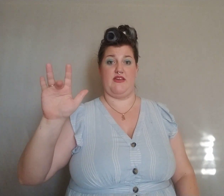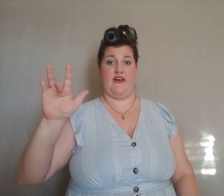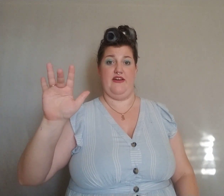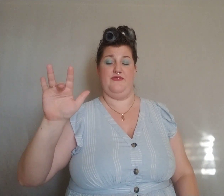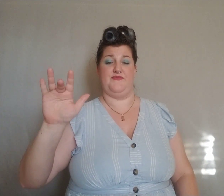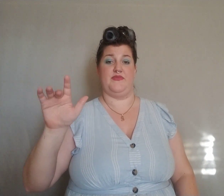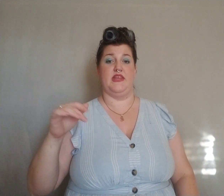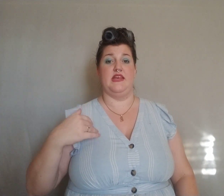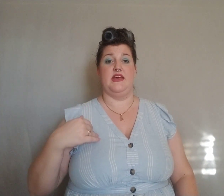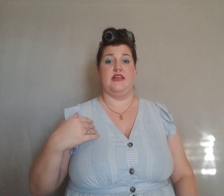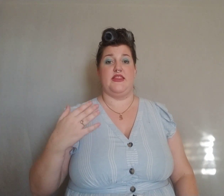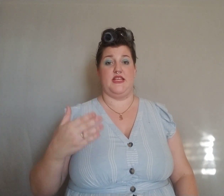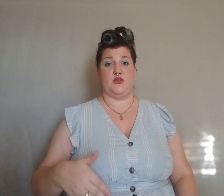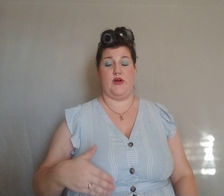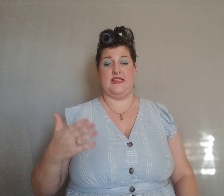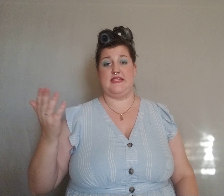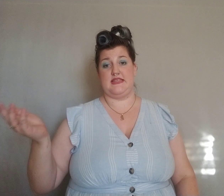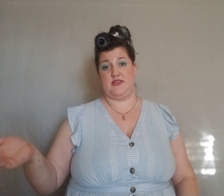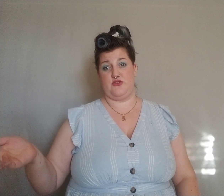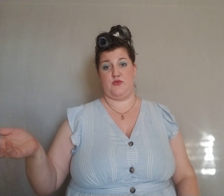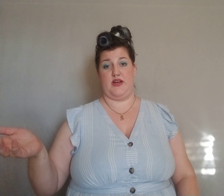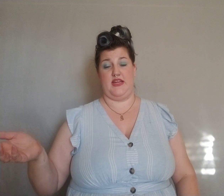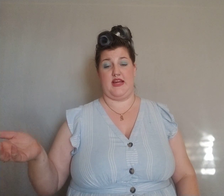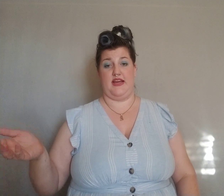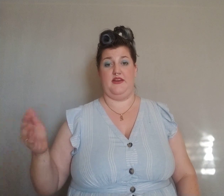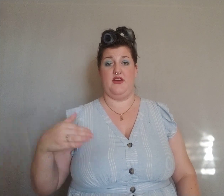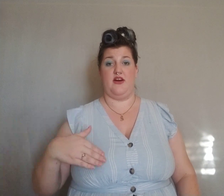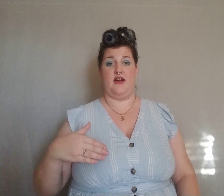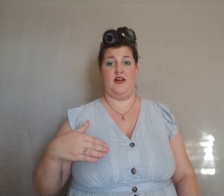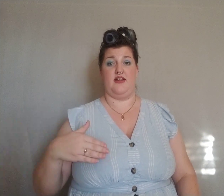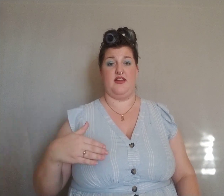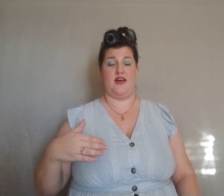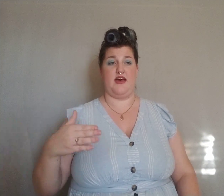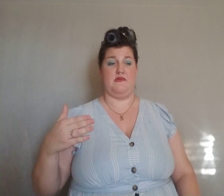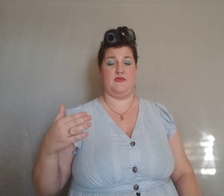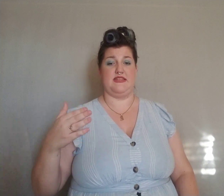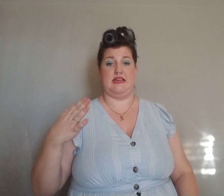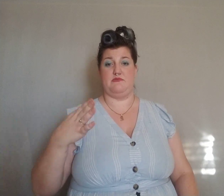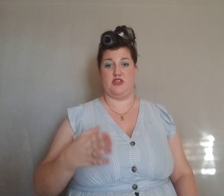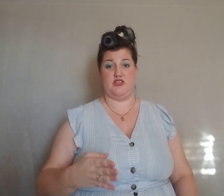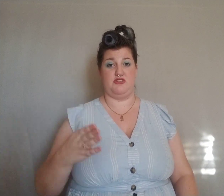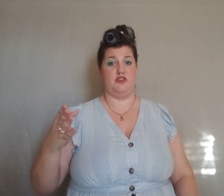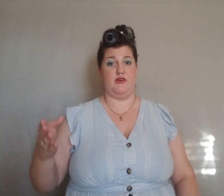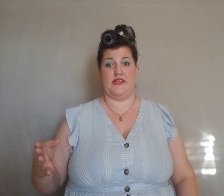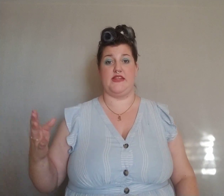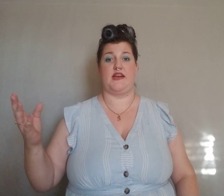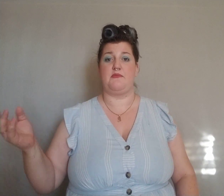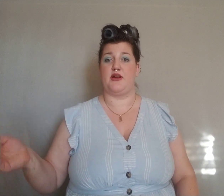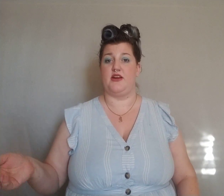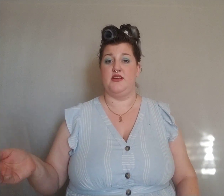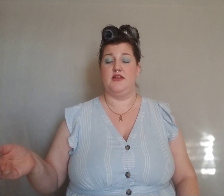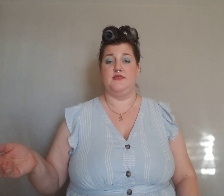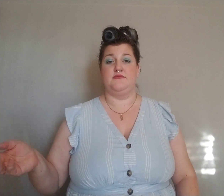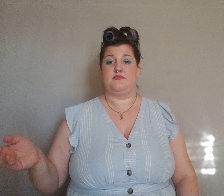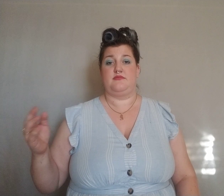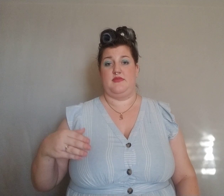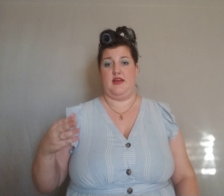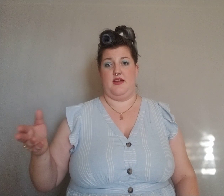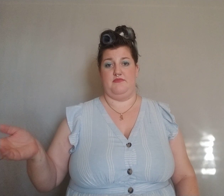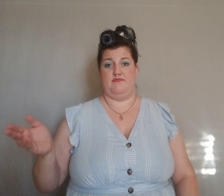25. Then 26 through 29 are the same, just 2 and then the number